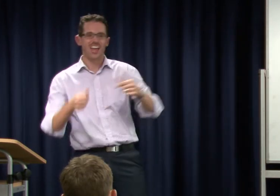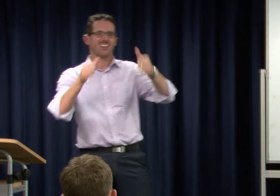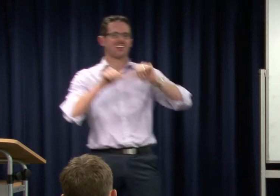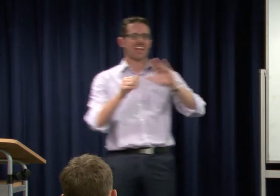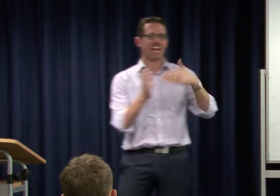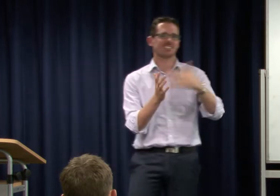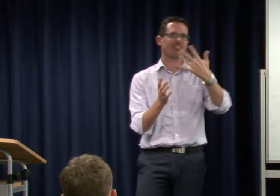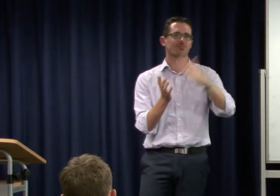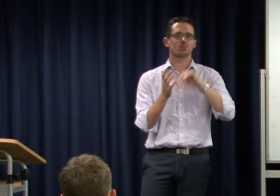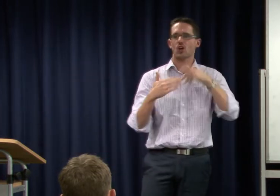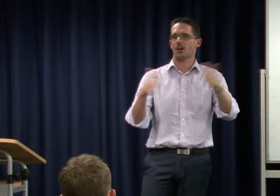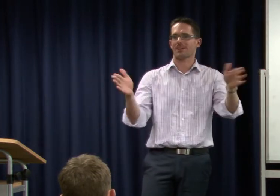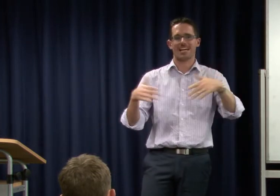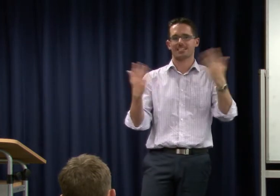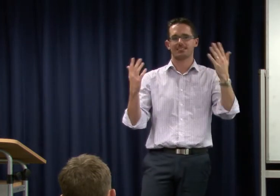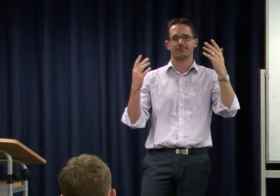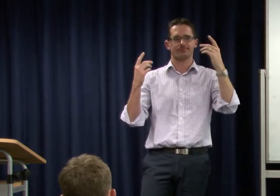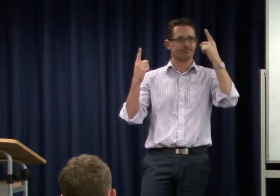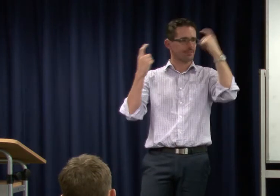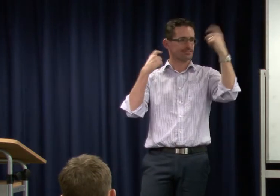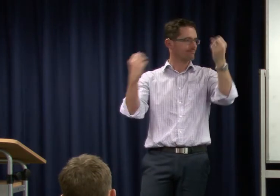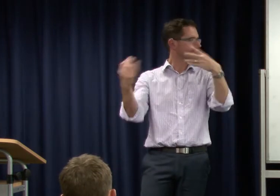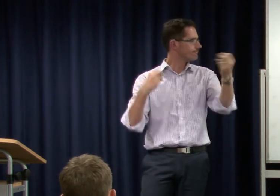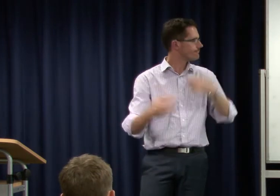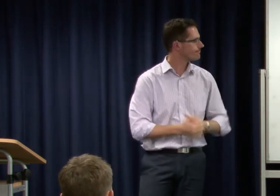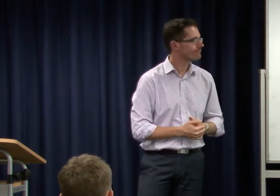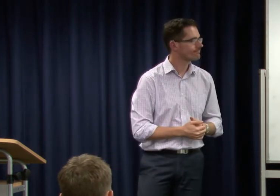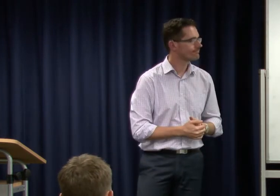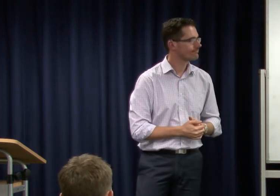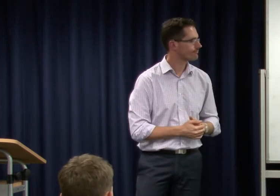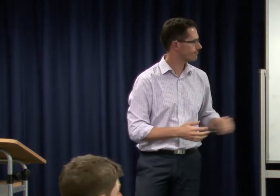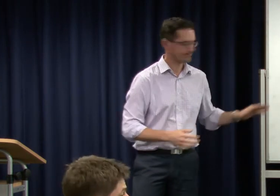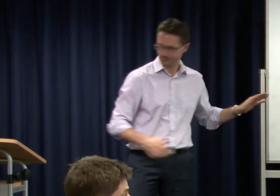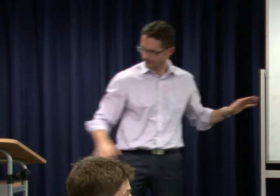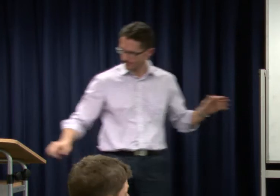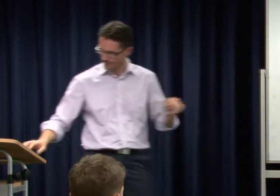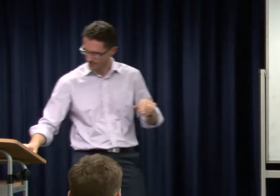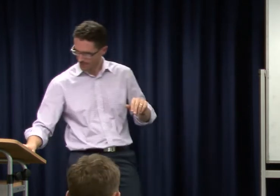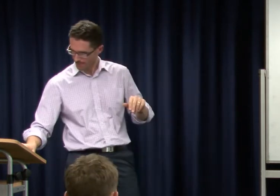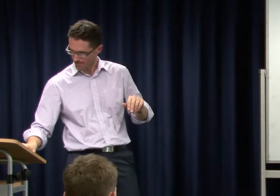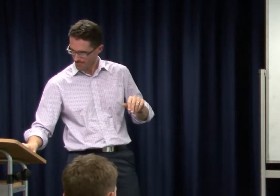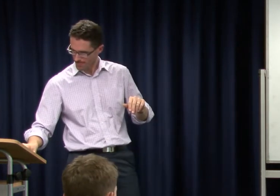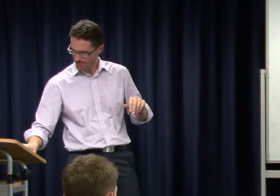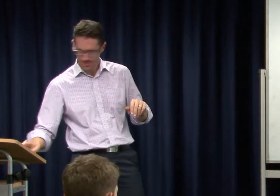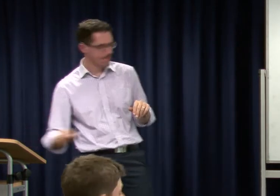Right, I've got one more question, and probably the last 15 minutes is just some brainstorming on this open